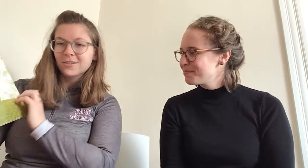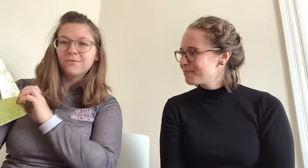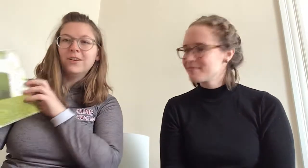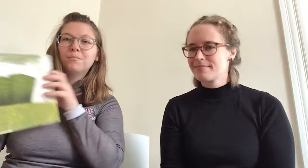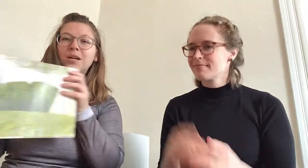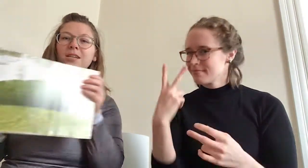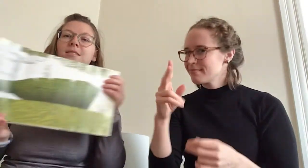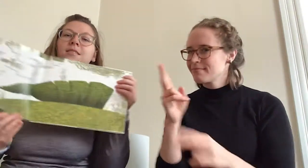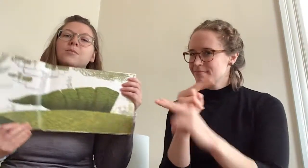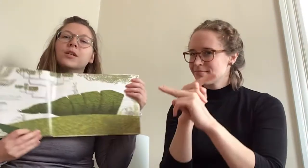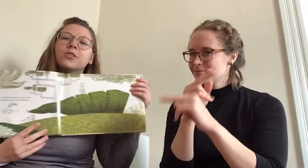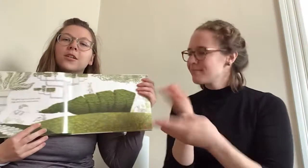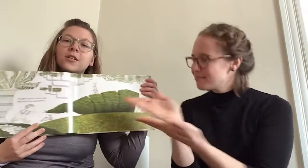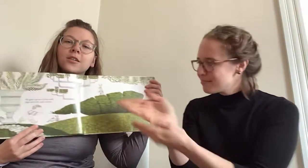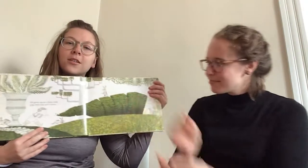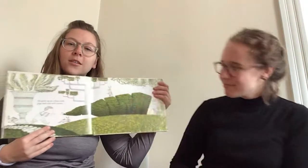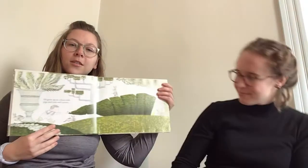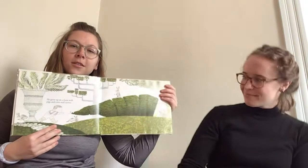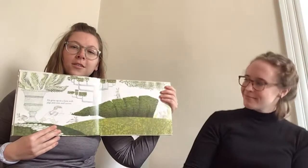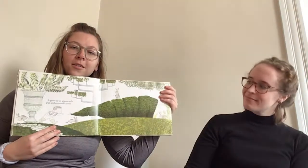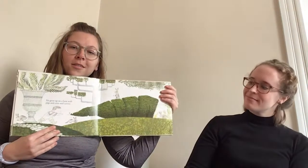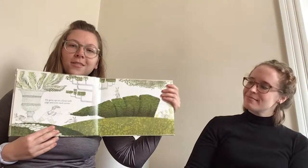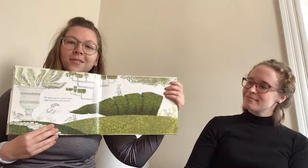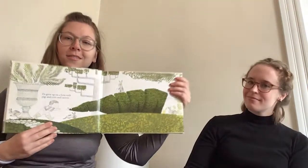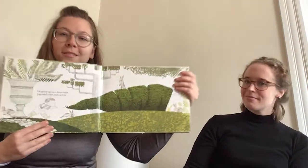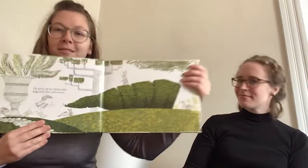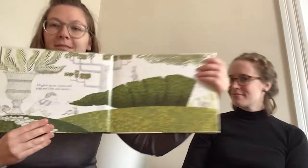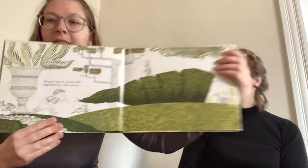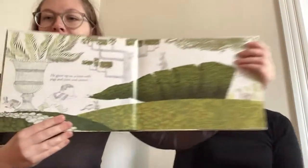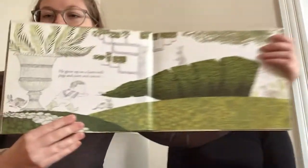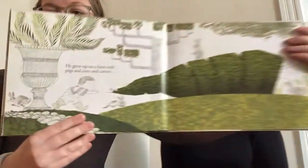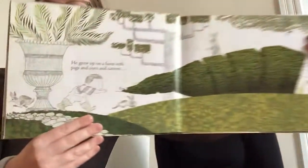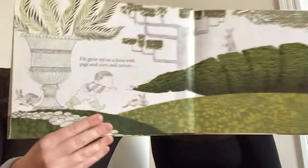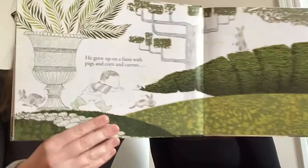And there's some fun bunnies in this picture.